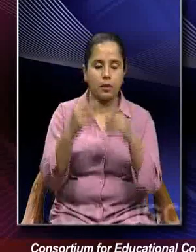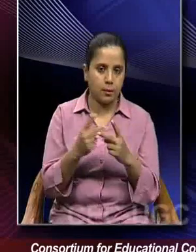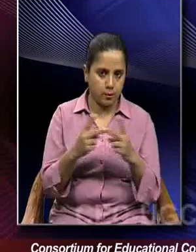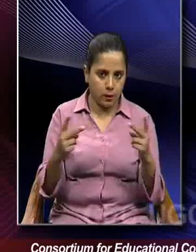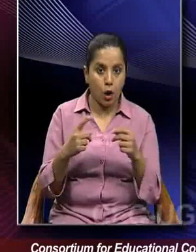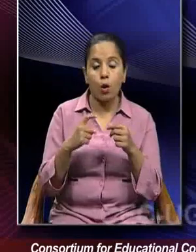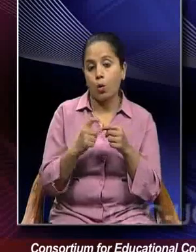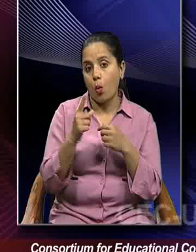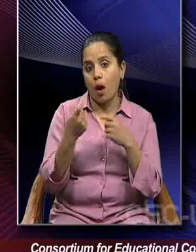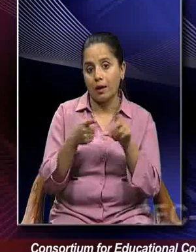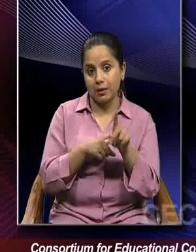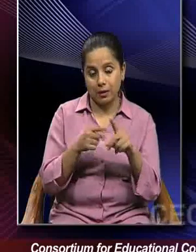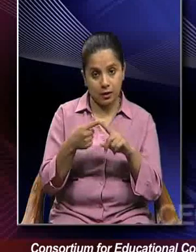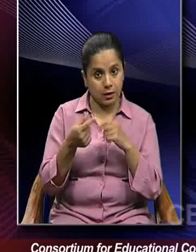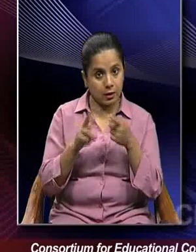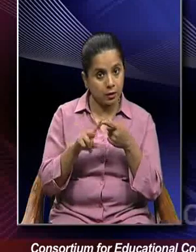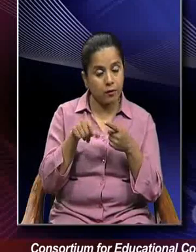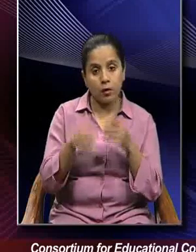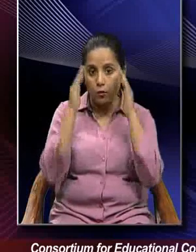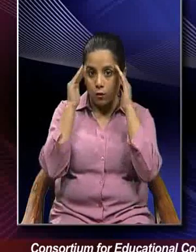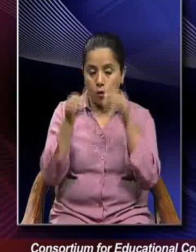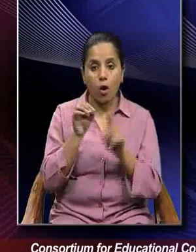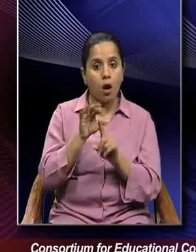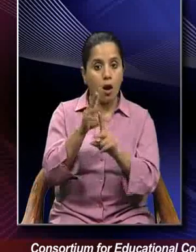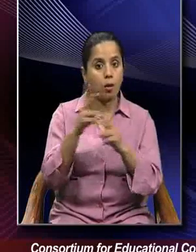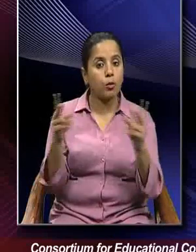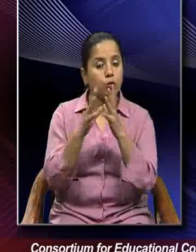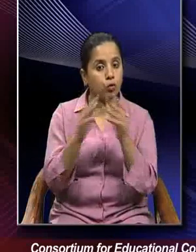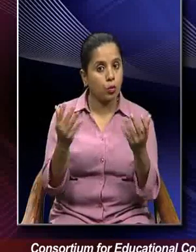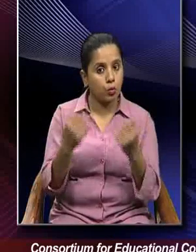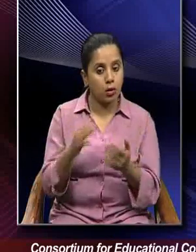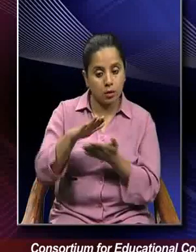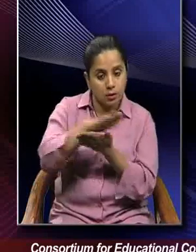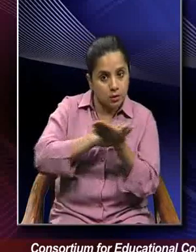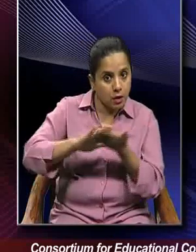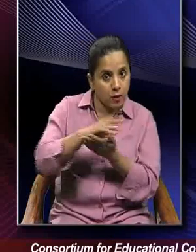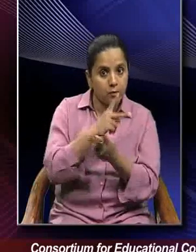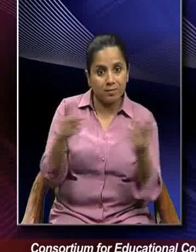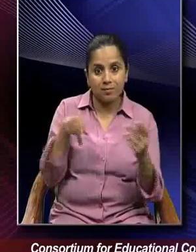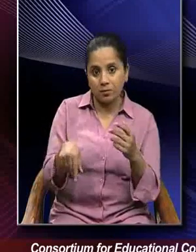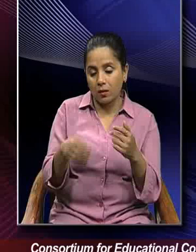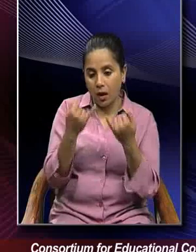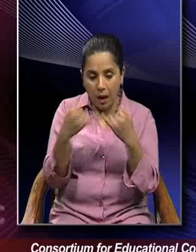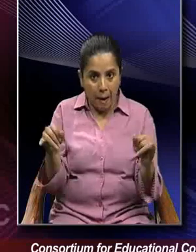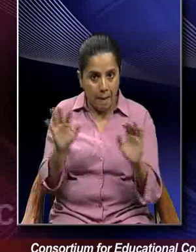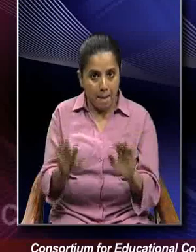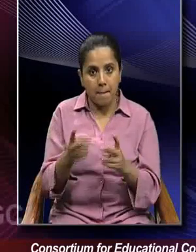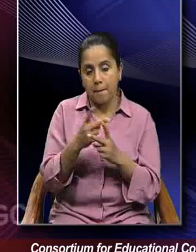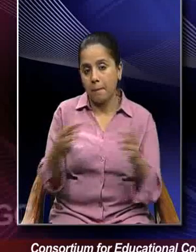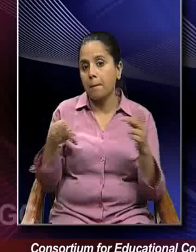As already seen, the focus of this approach is on addressing surface-level distortions, various types